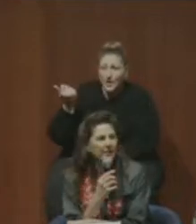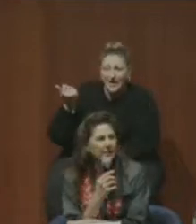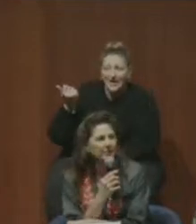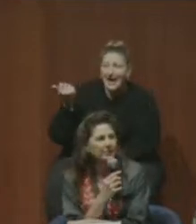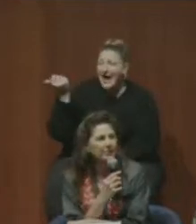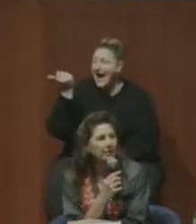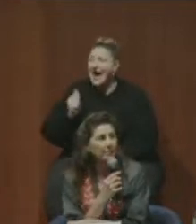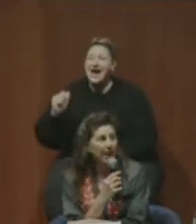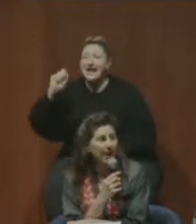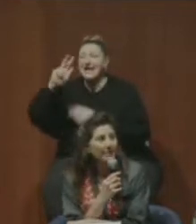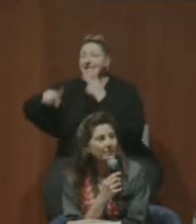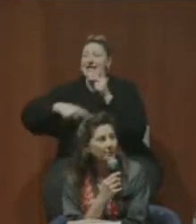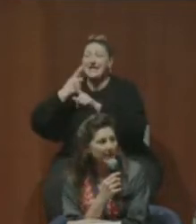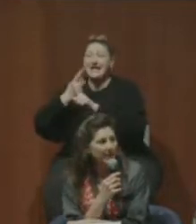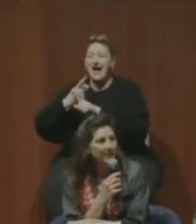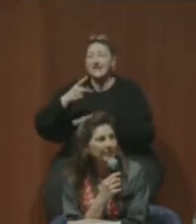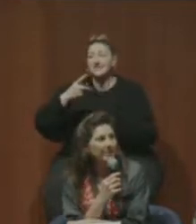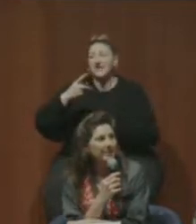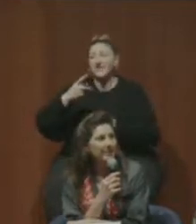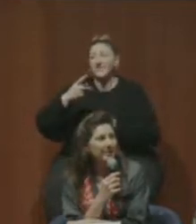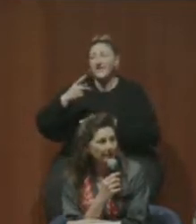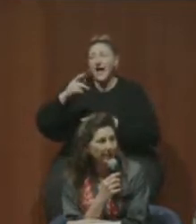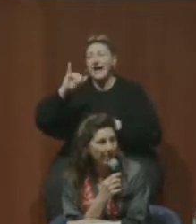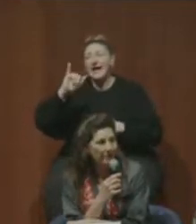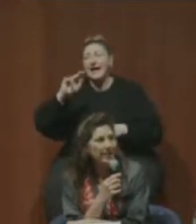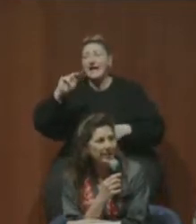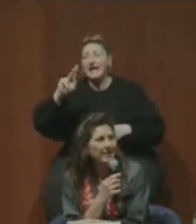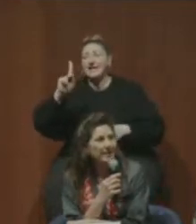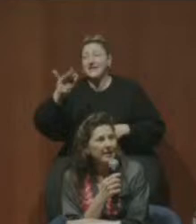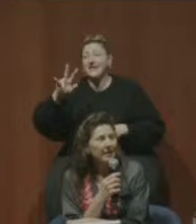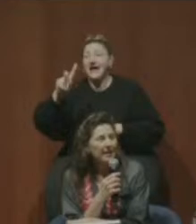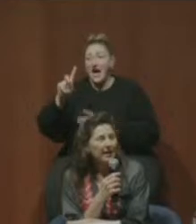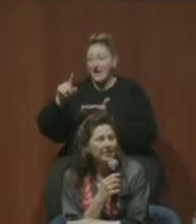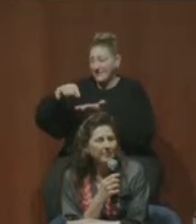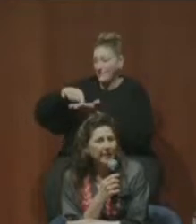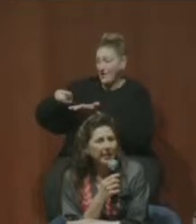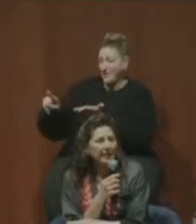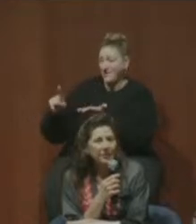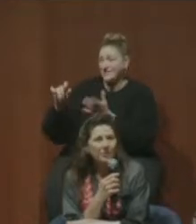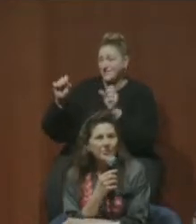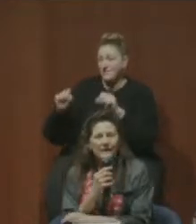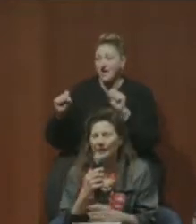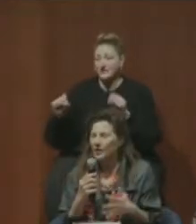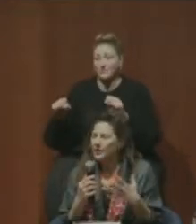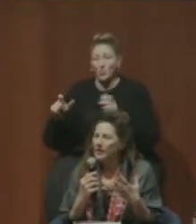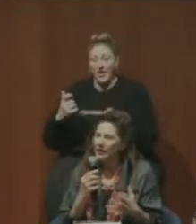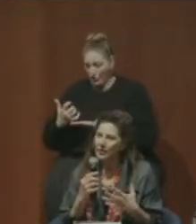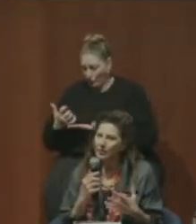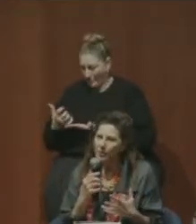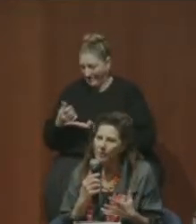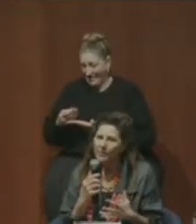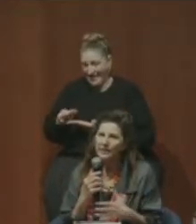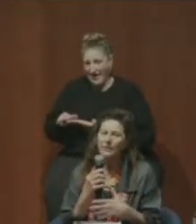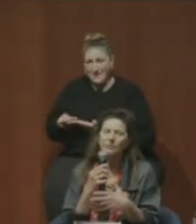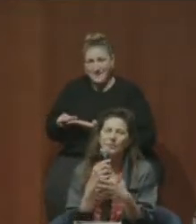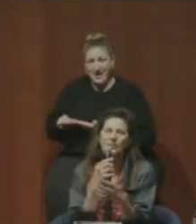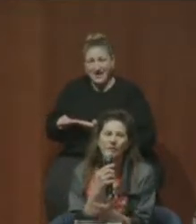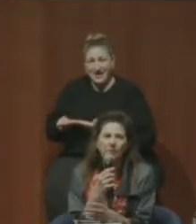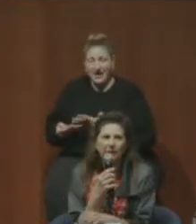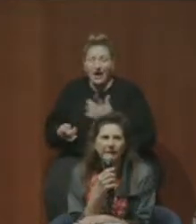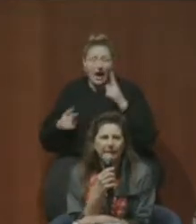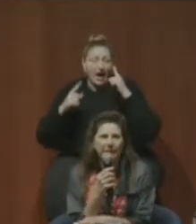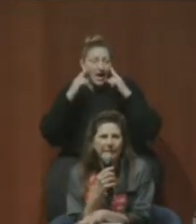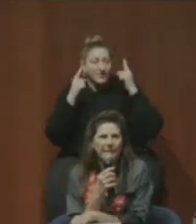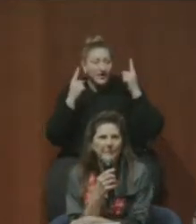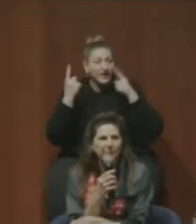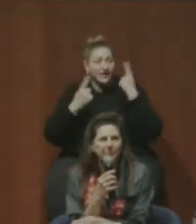payment is still a possible means of salary. And so, you know, I think in this moment, with so